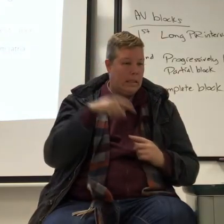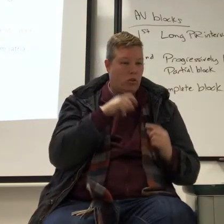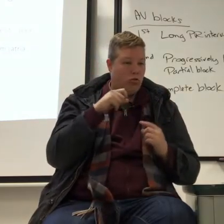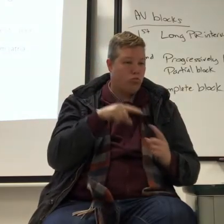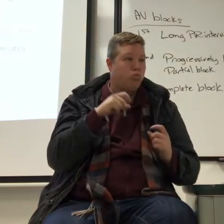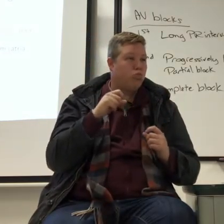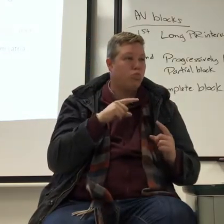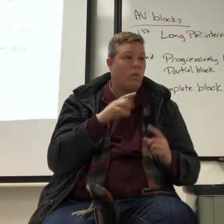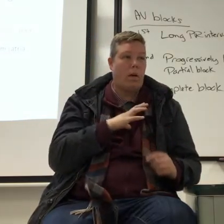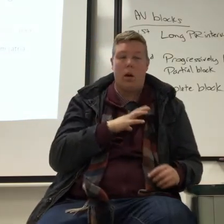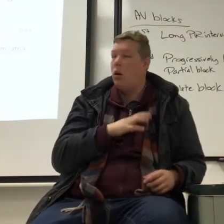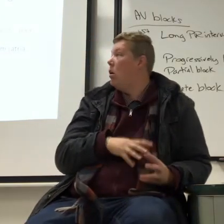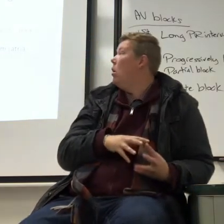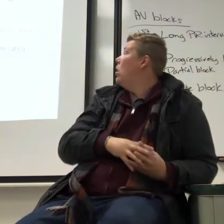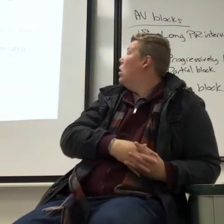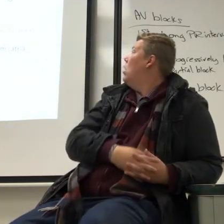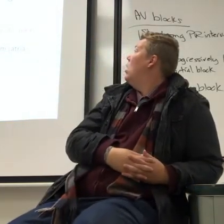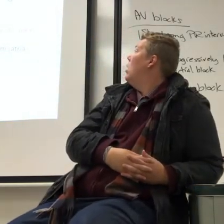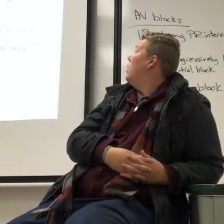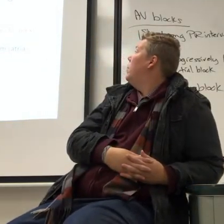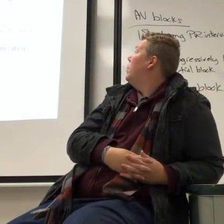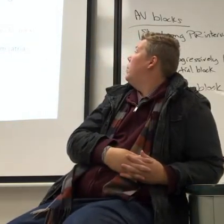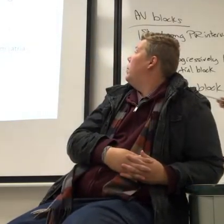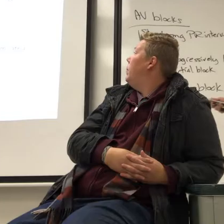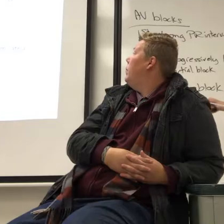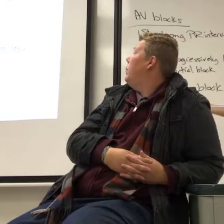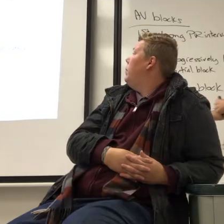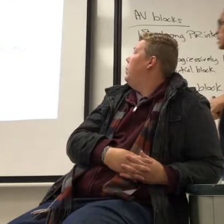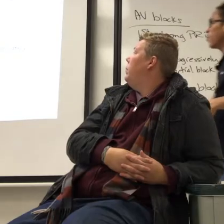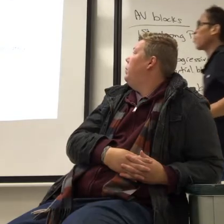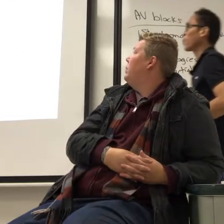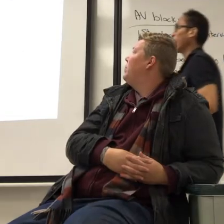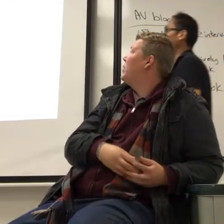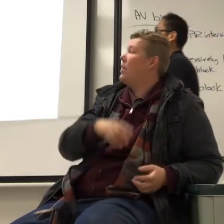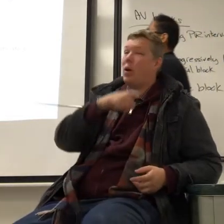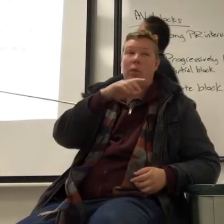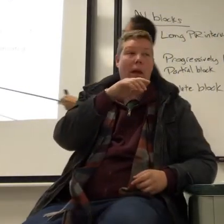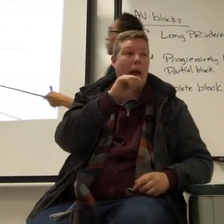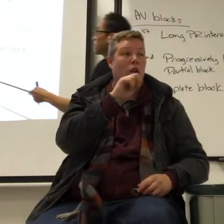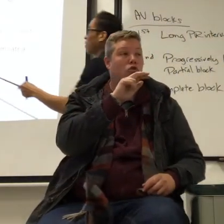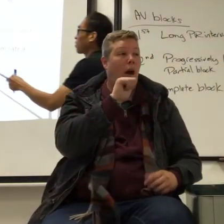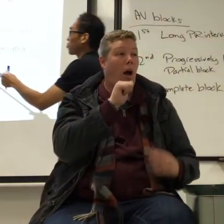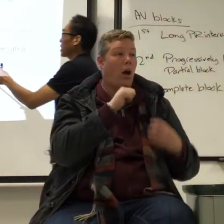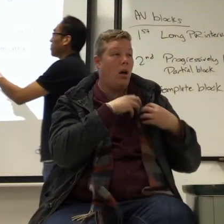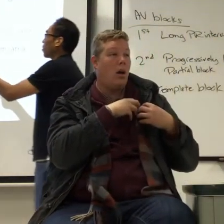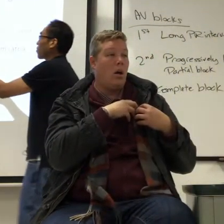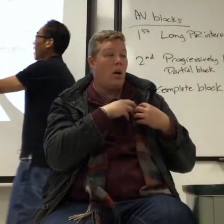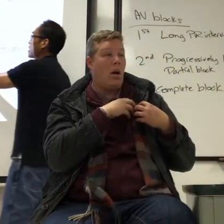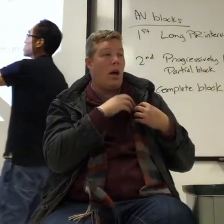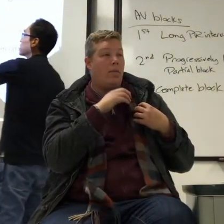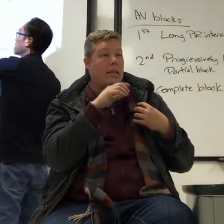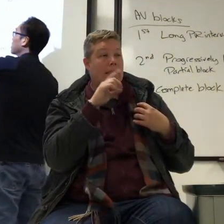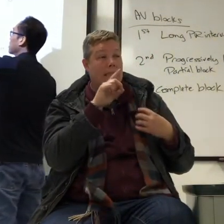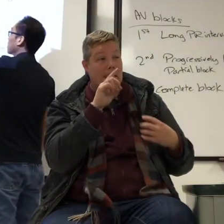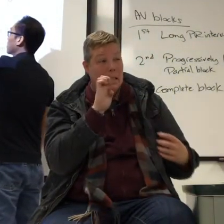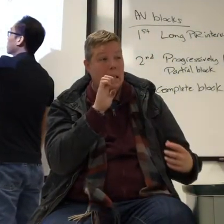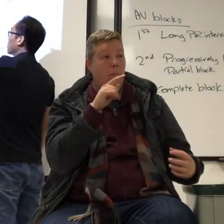here. So the atria have depolarized and they're repolarizing. That's the red color,